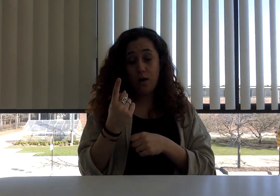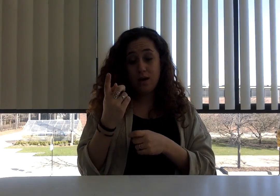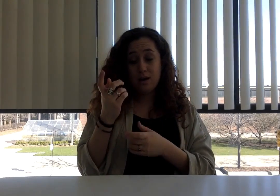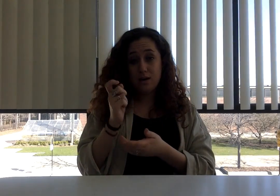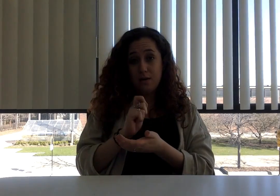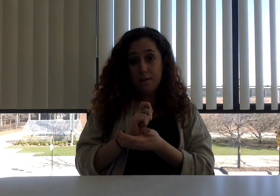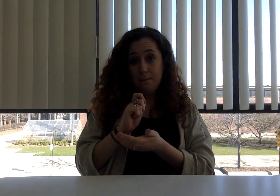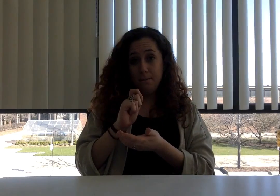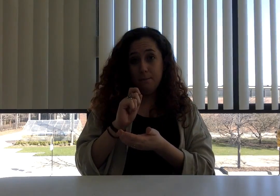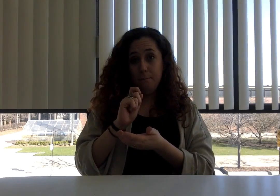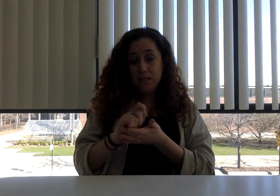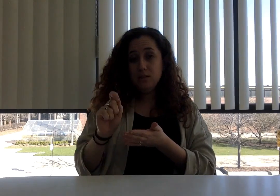And that's fine.